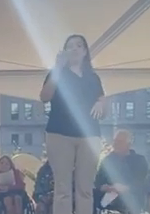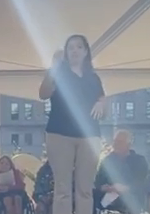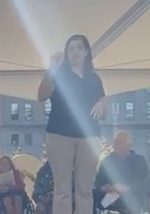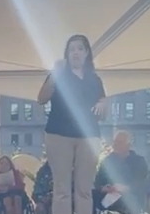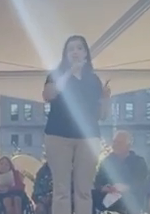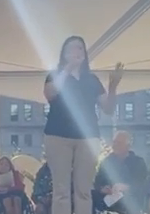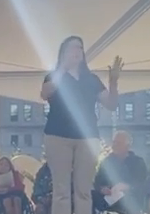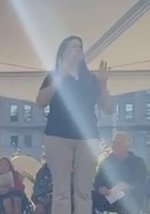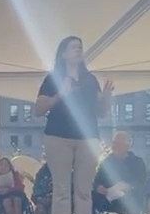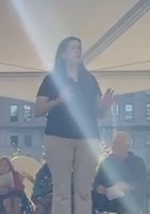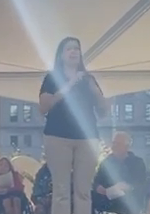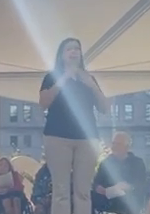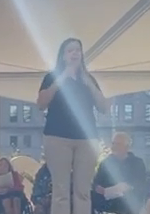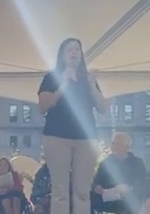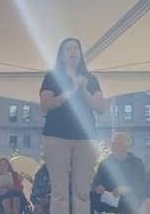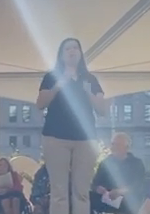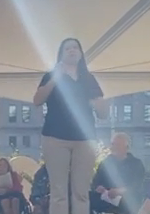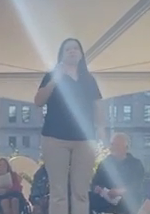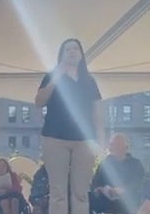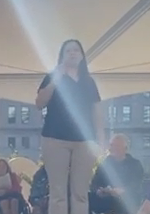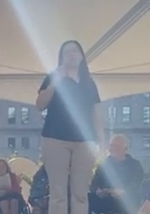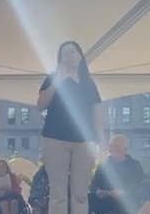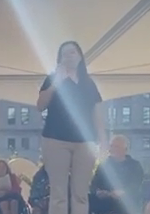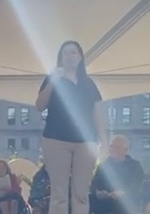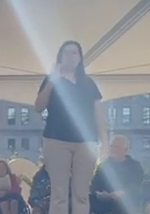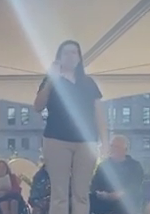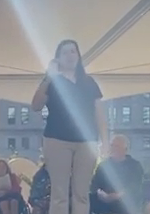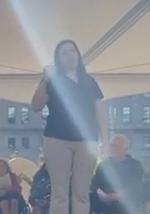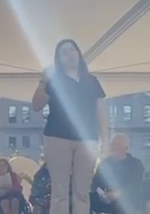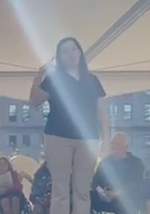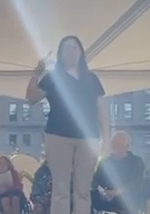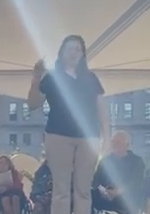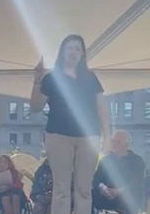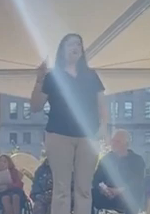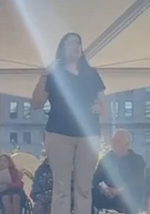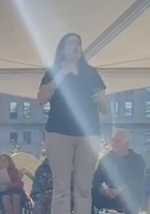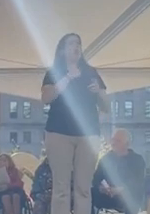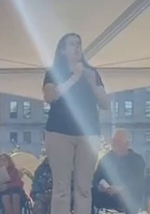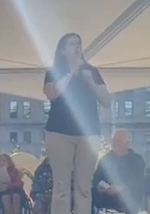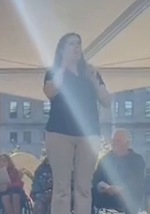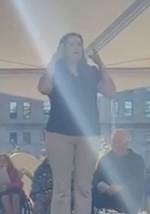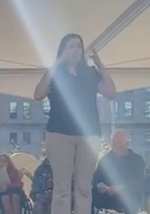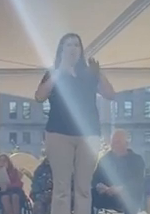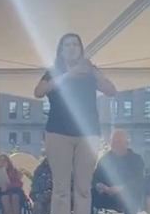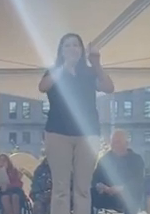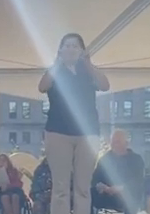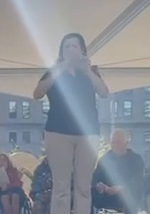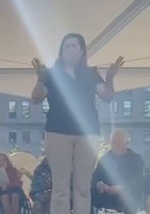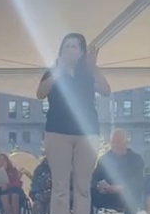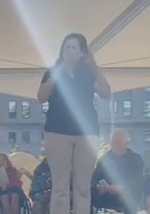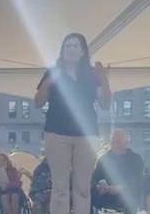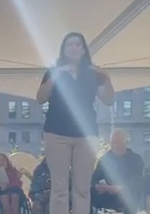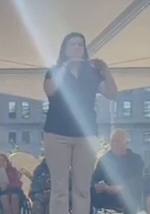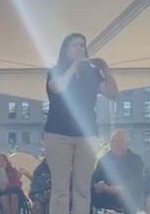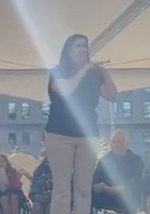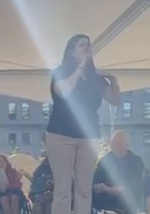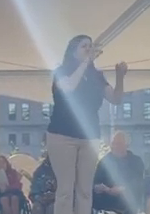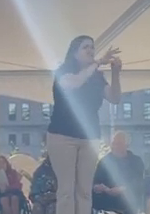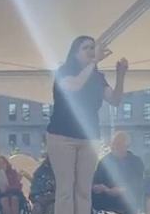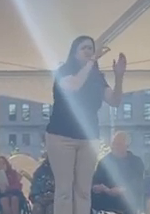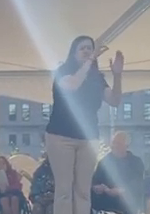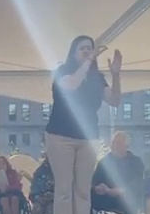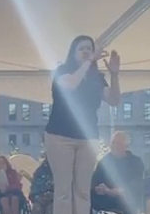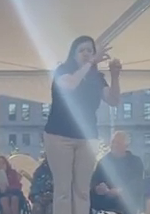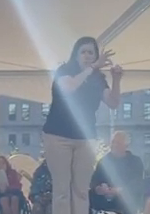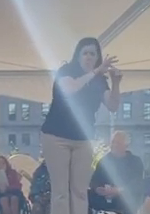at the CCACPD and makes sure that we focus on all of the important things, access to voting, make sure